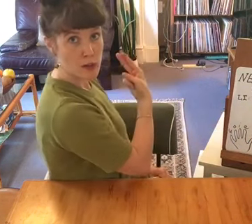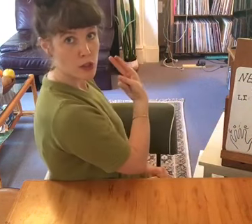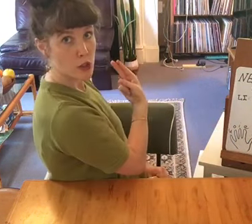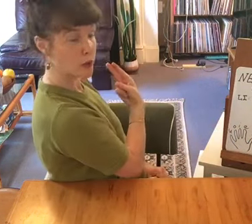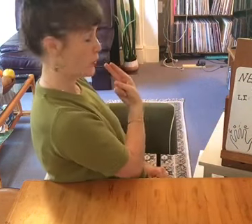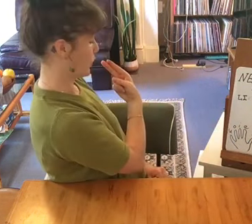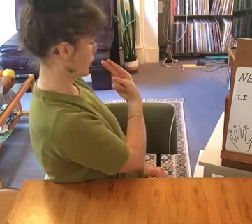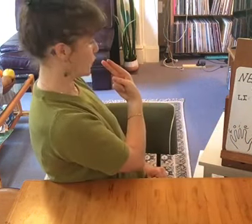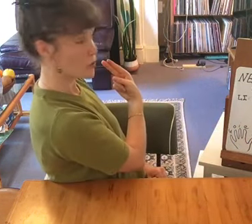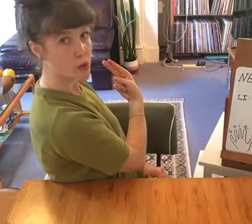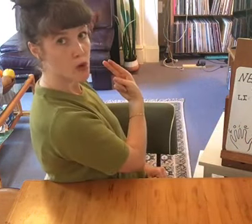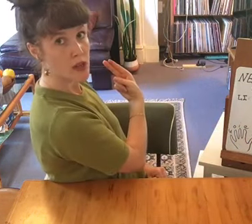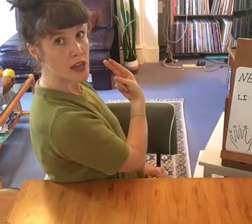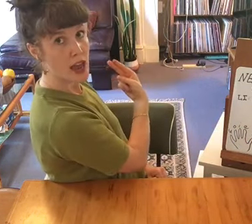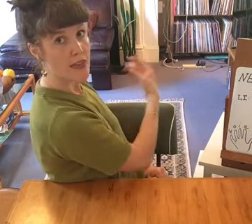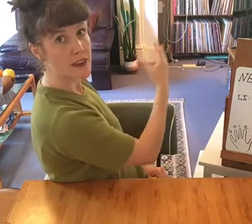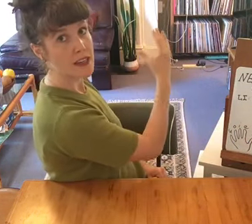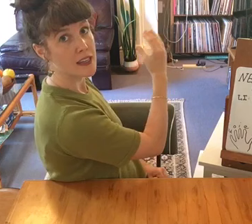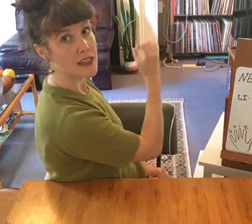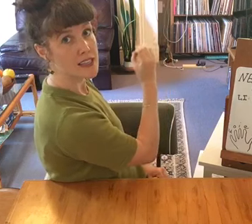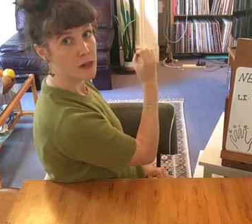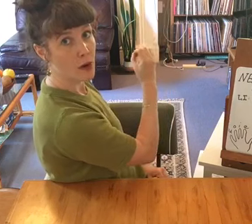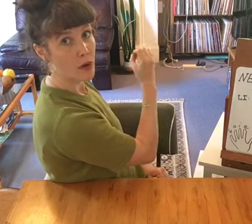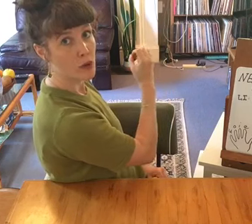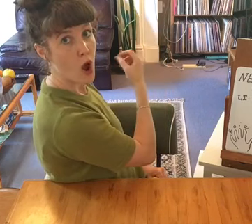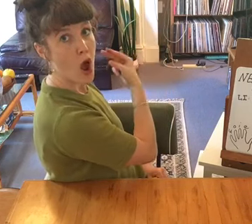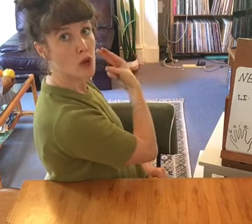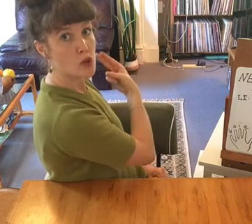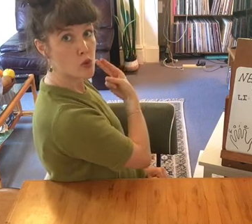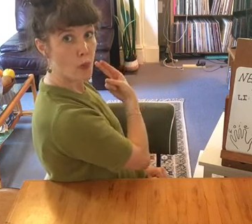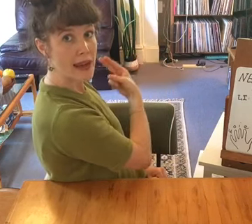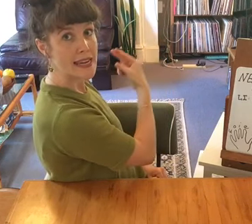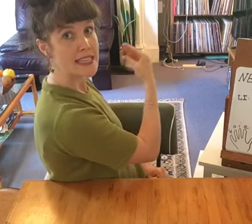2 and then a 0.